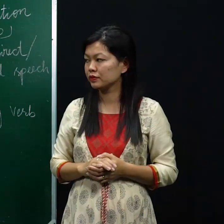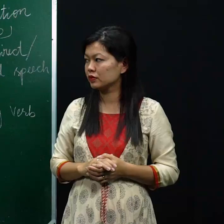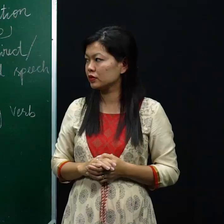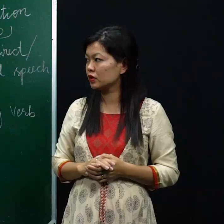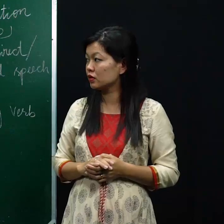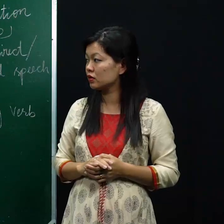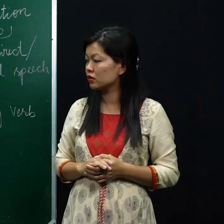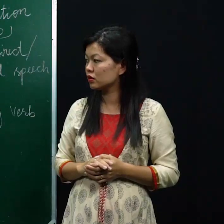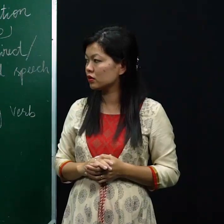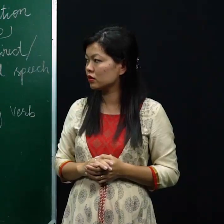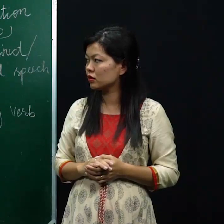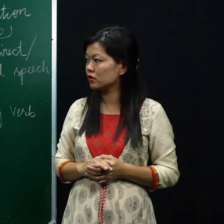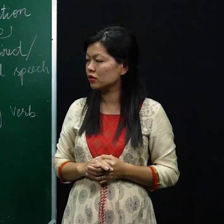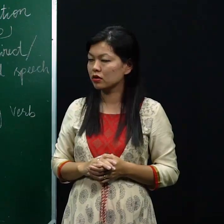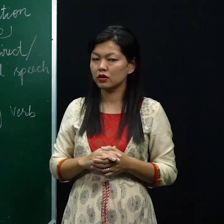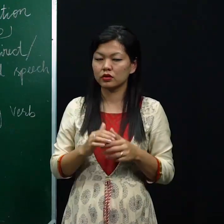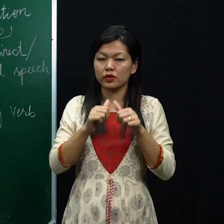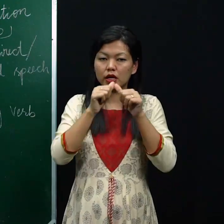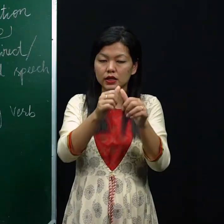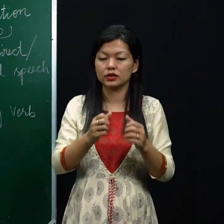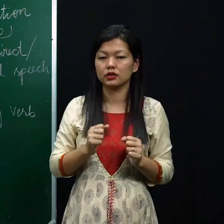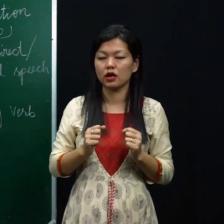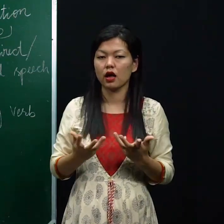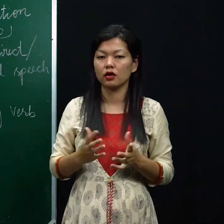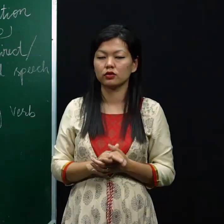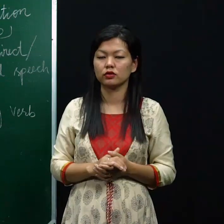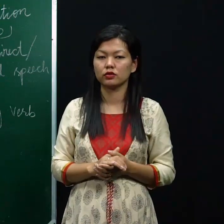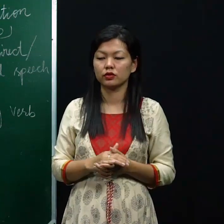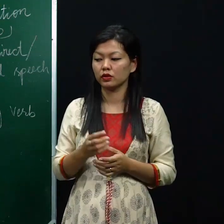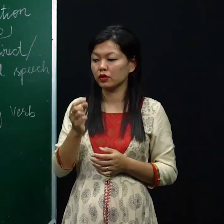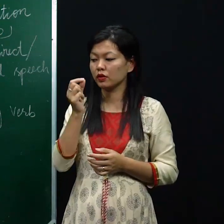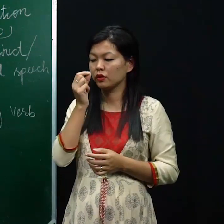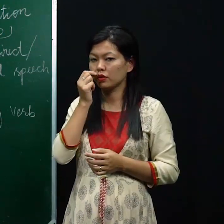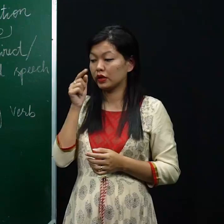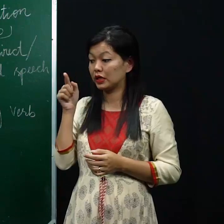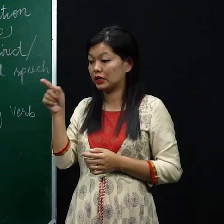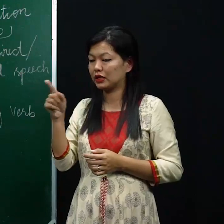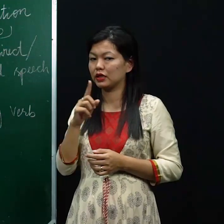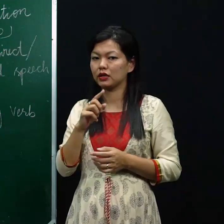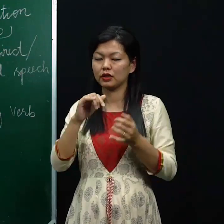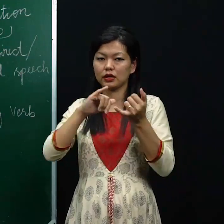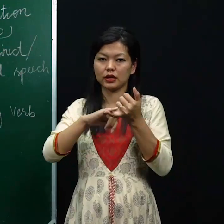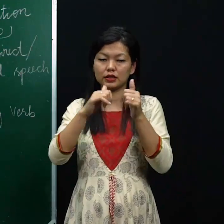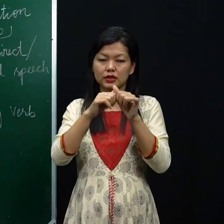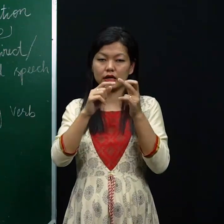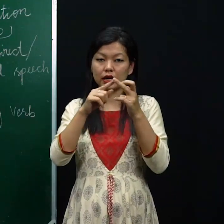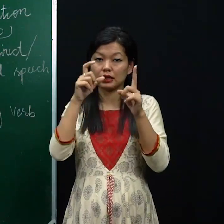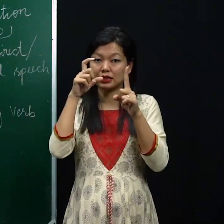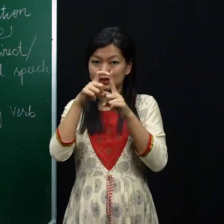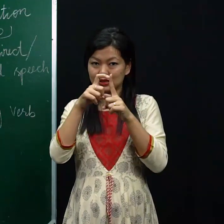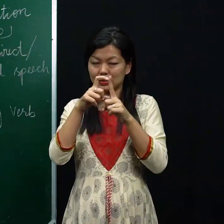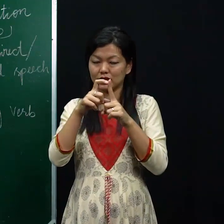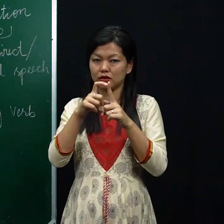So our answer will be like this. He said that he was working in the Park Street office that